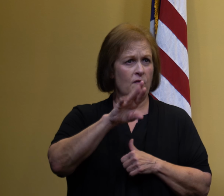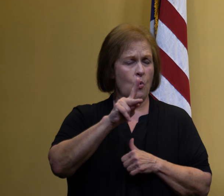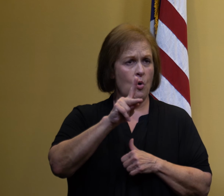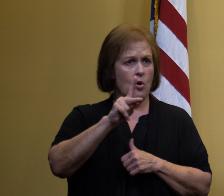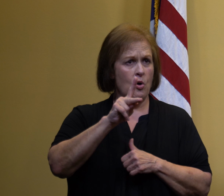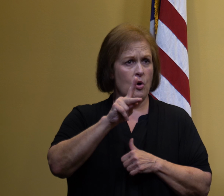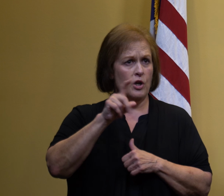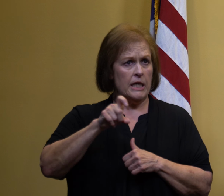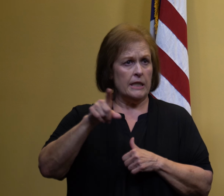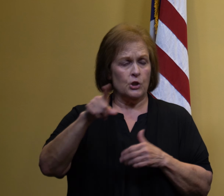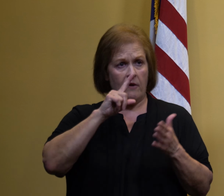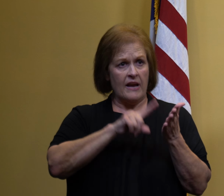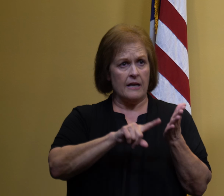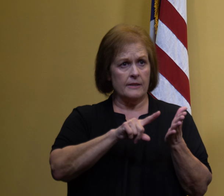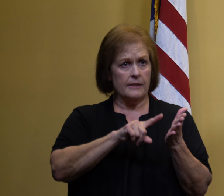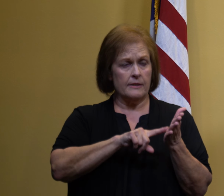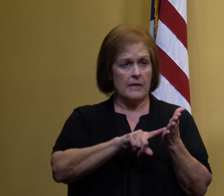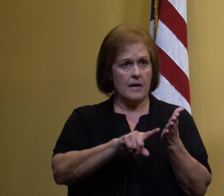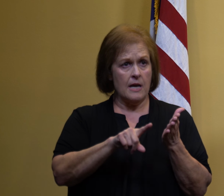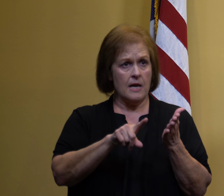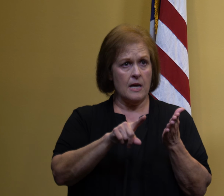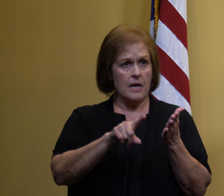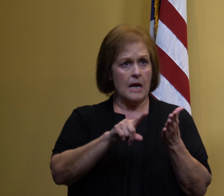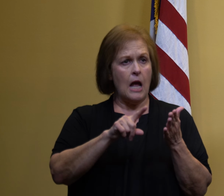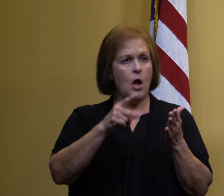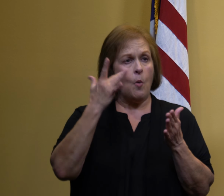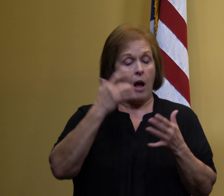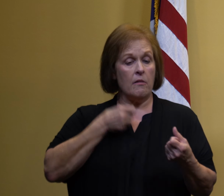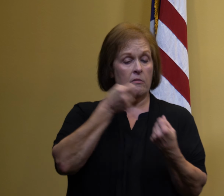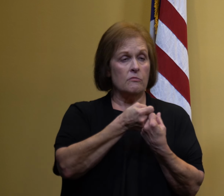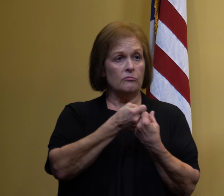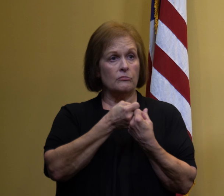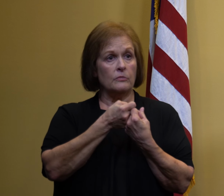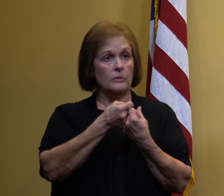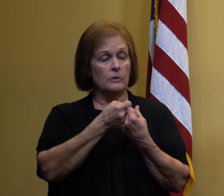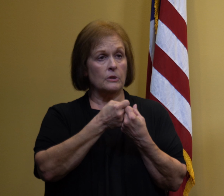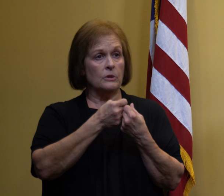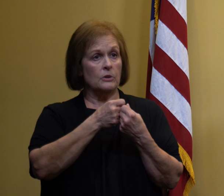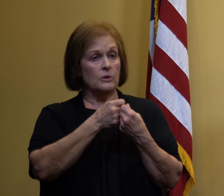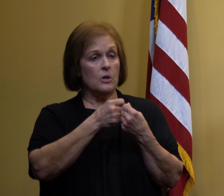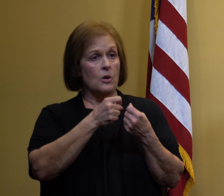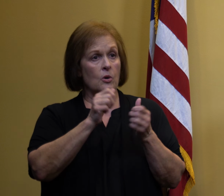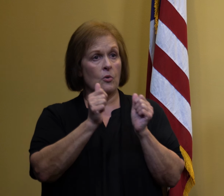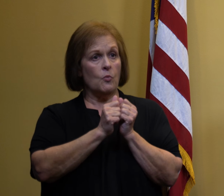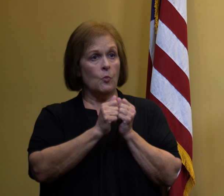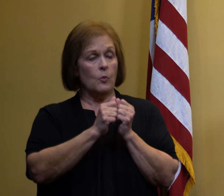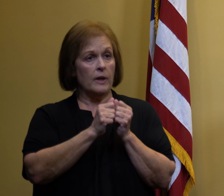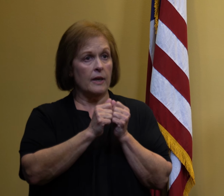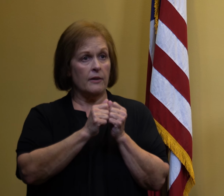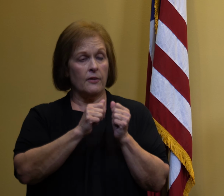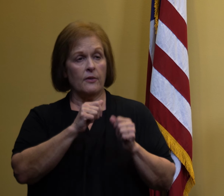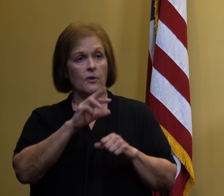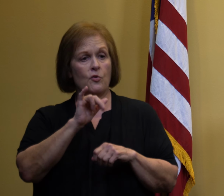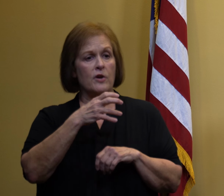investigation in how the crash involving Cedric Richmond was handled? And should NOPD investigate